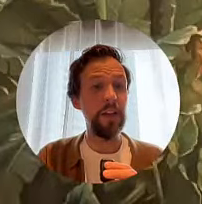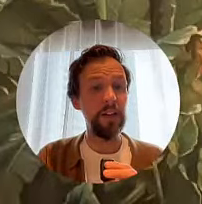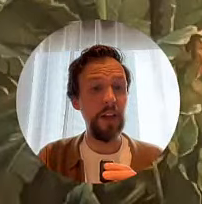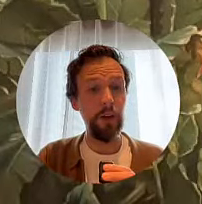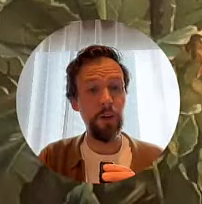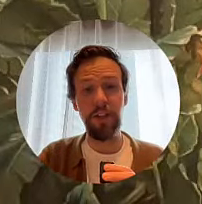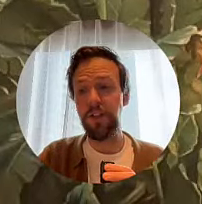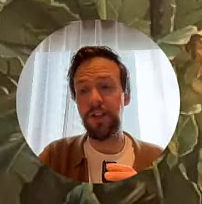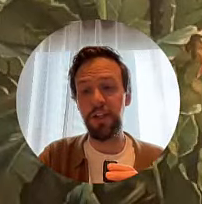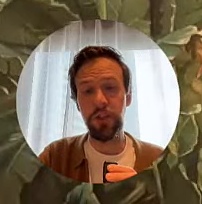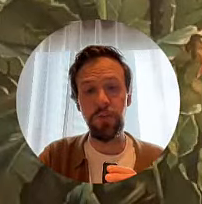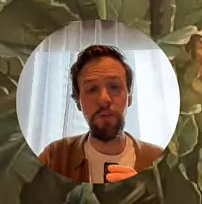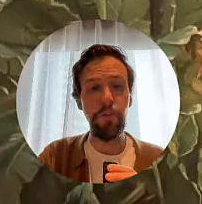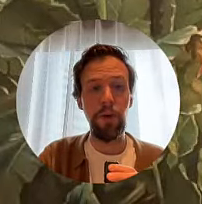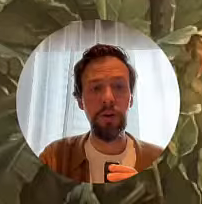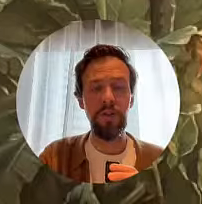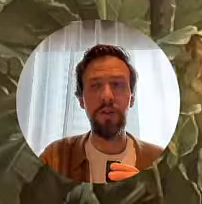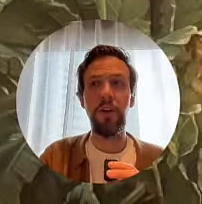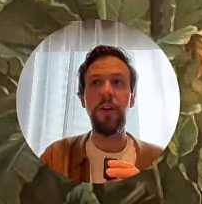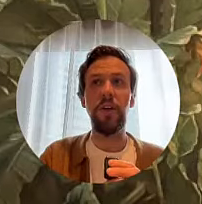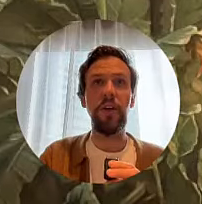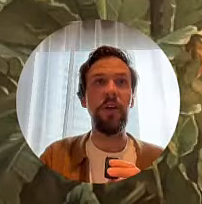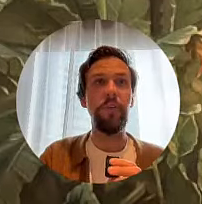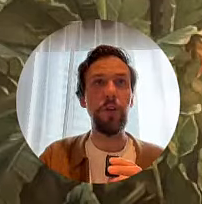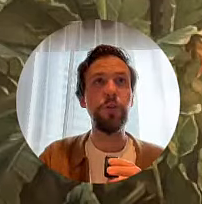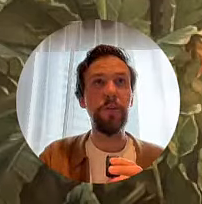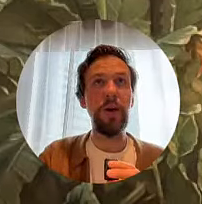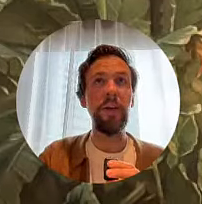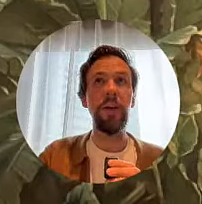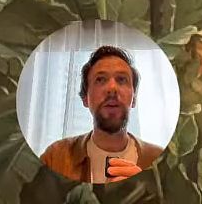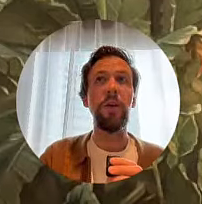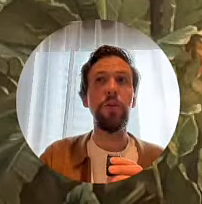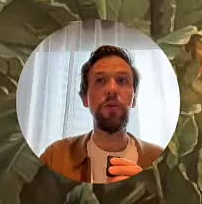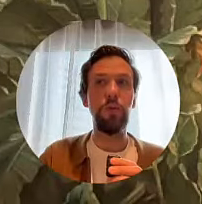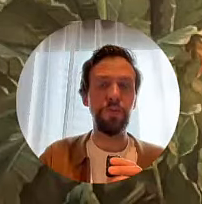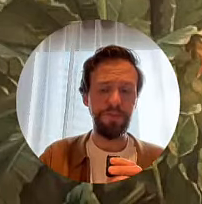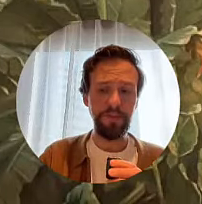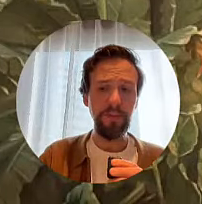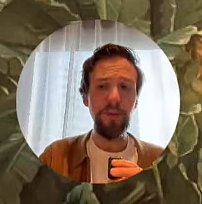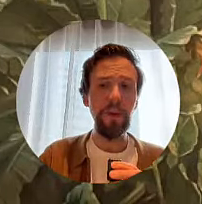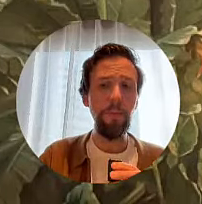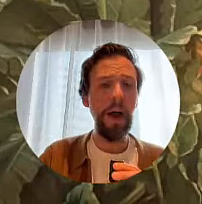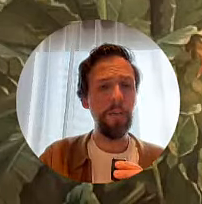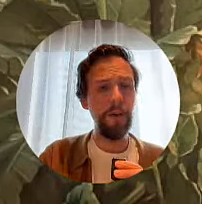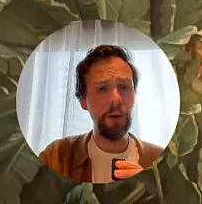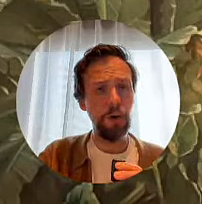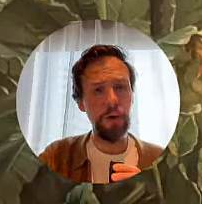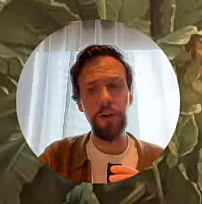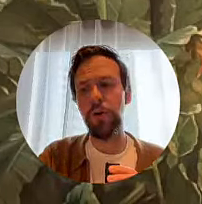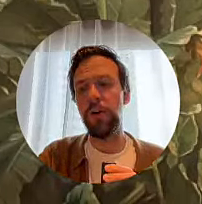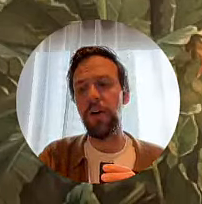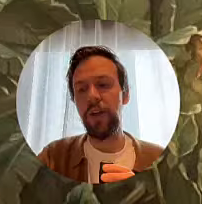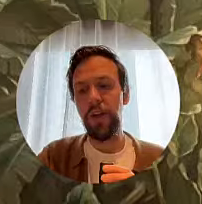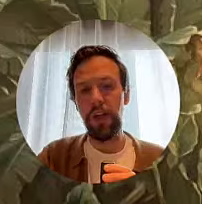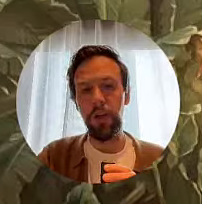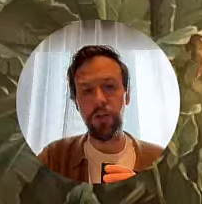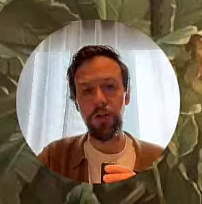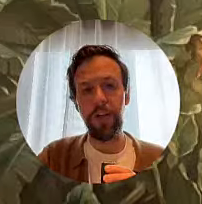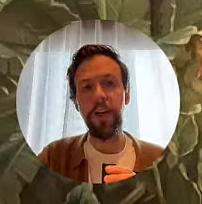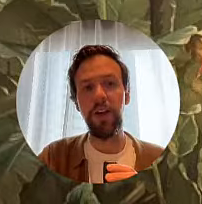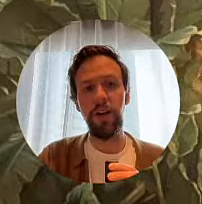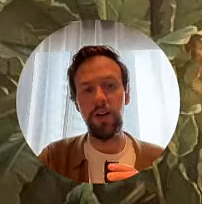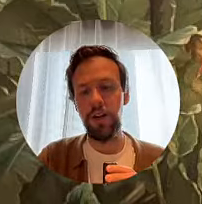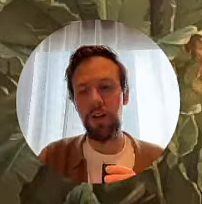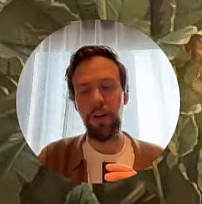And another organization used the money to buy a bigger corridor in